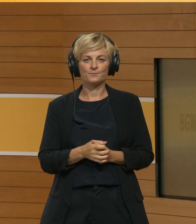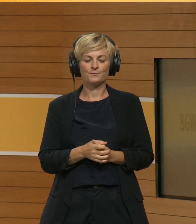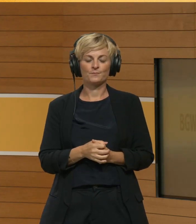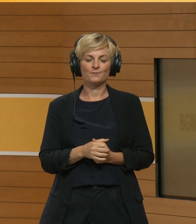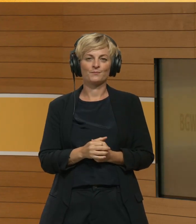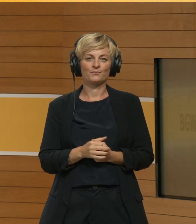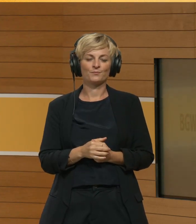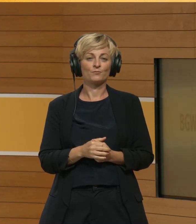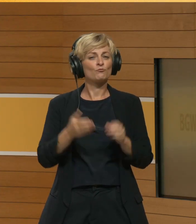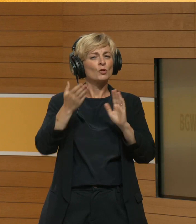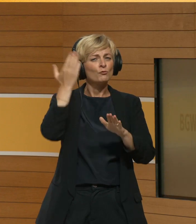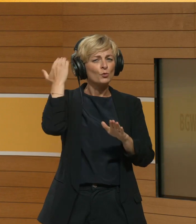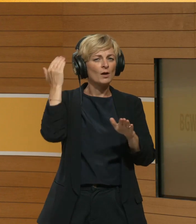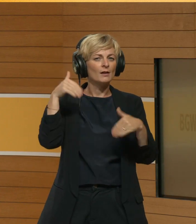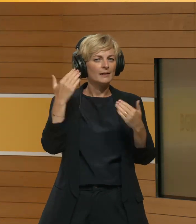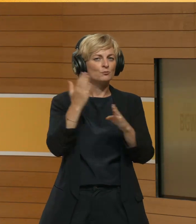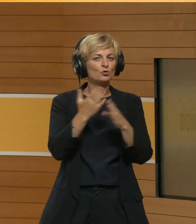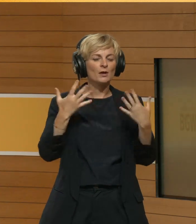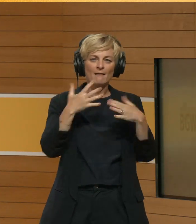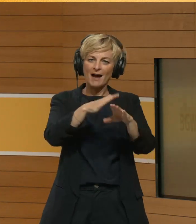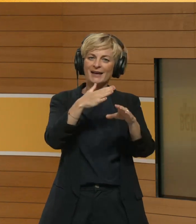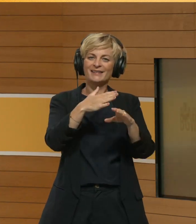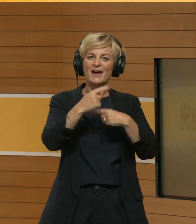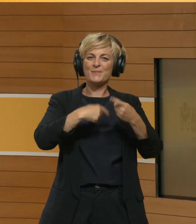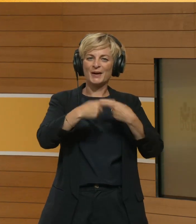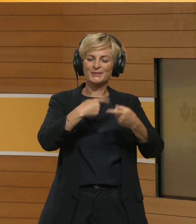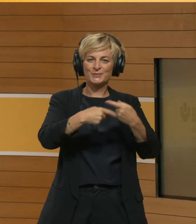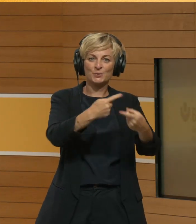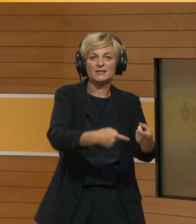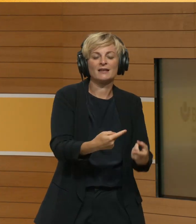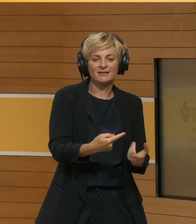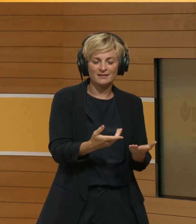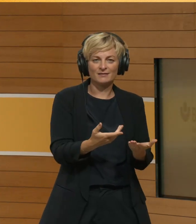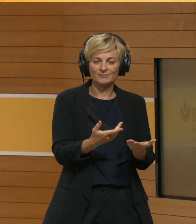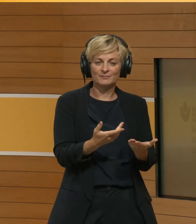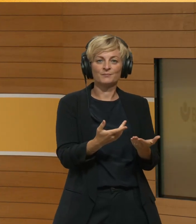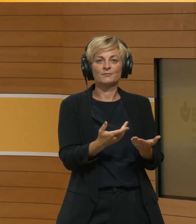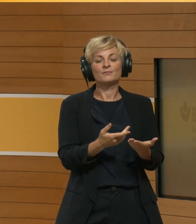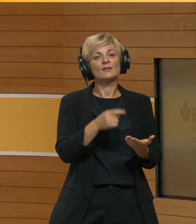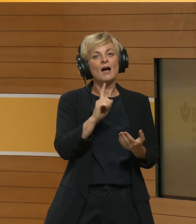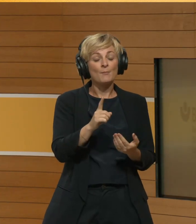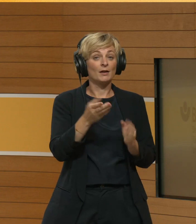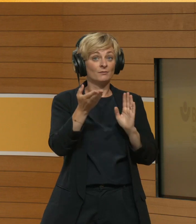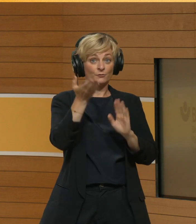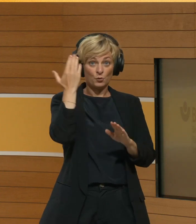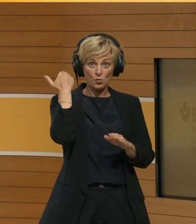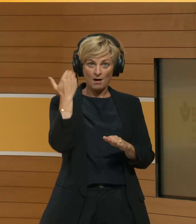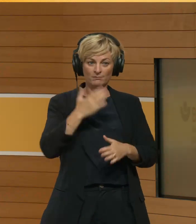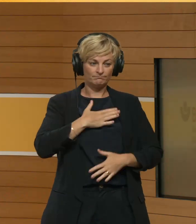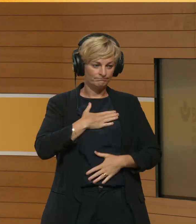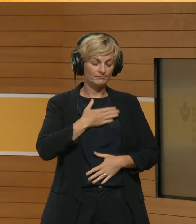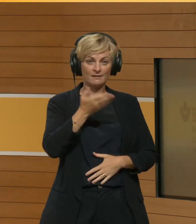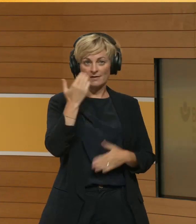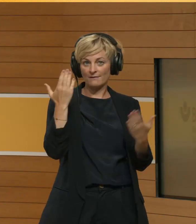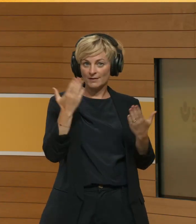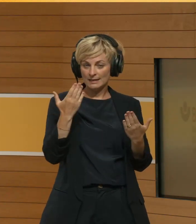not that we started from zero, but our onboarding looked like that we had a welcome day for new employees. It